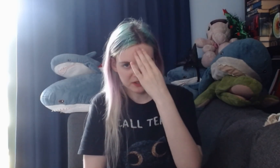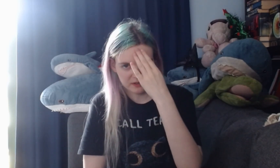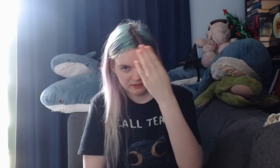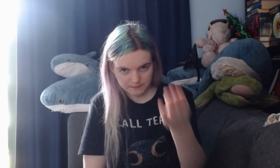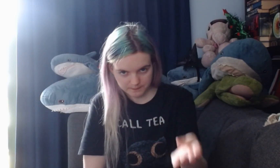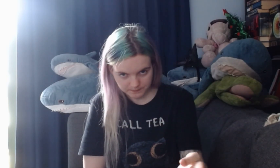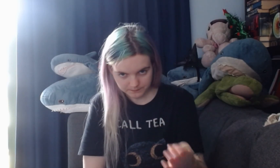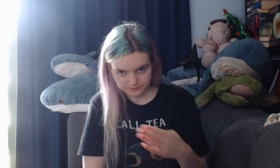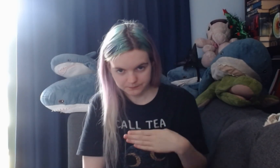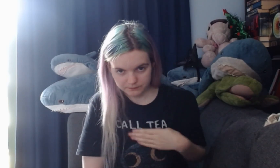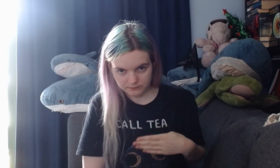this,